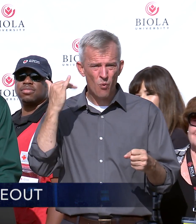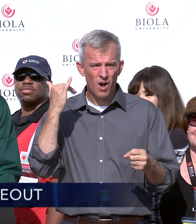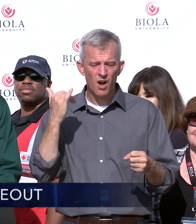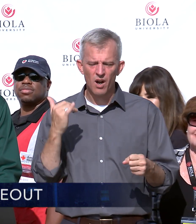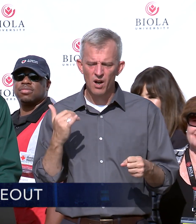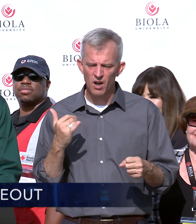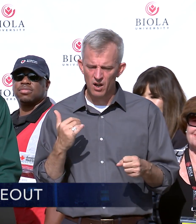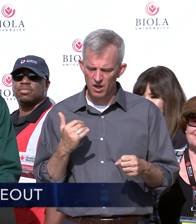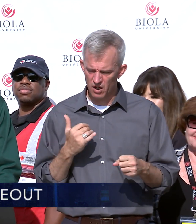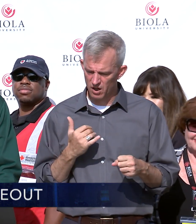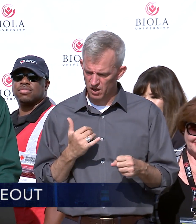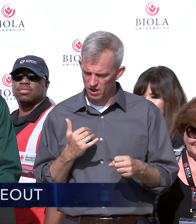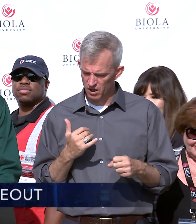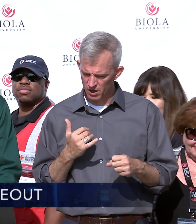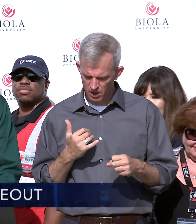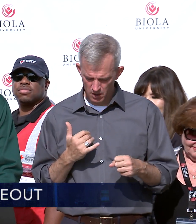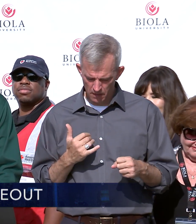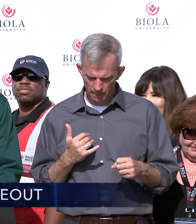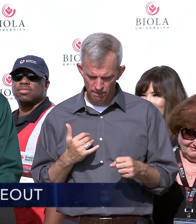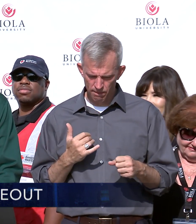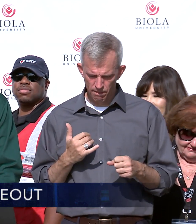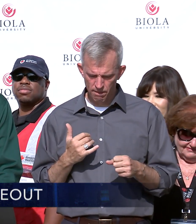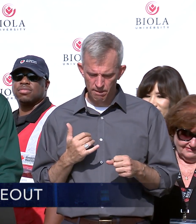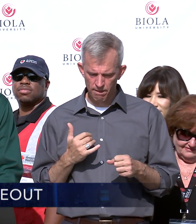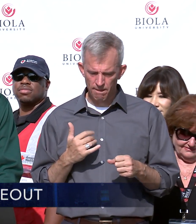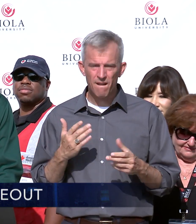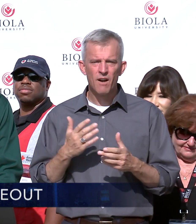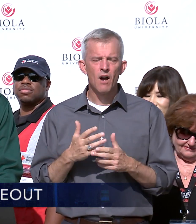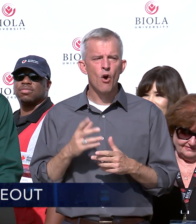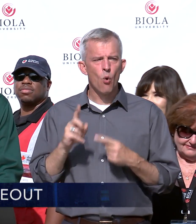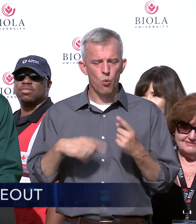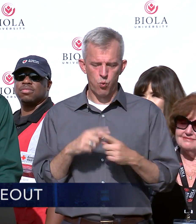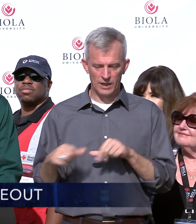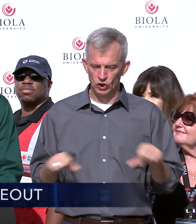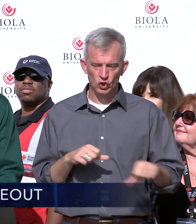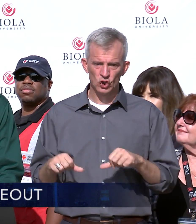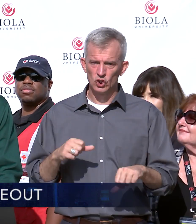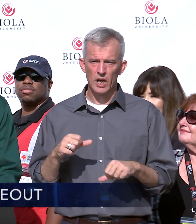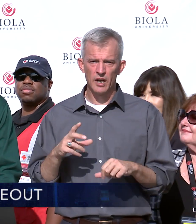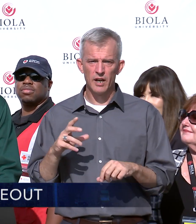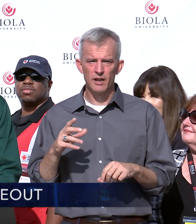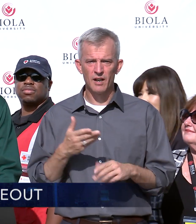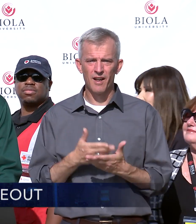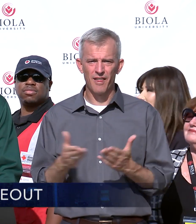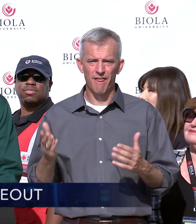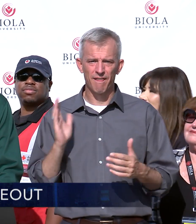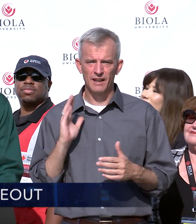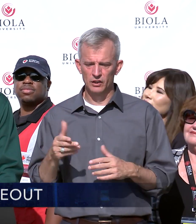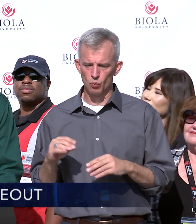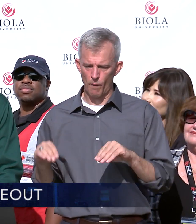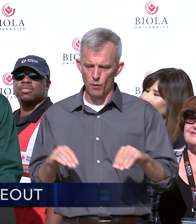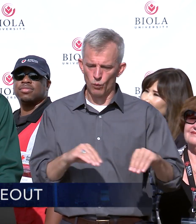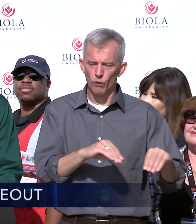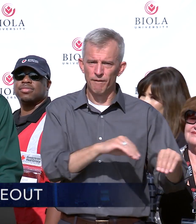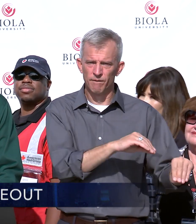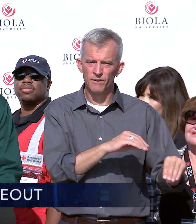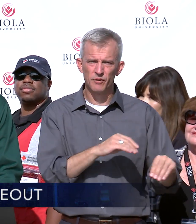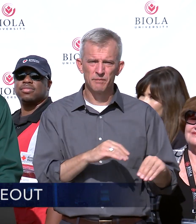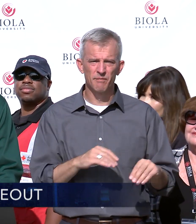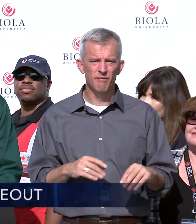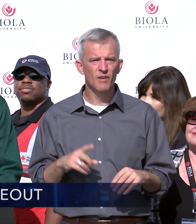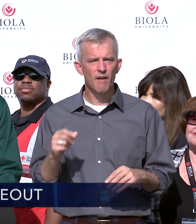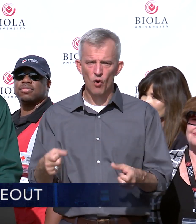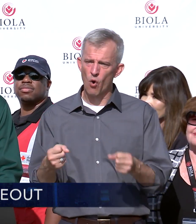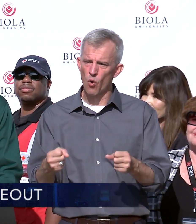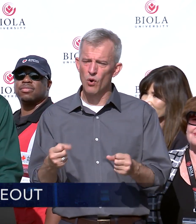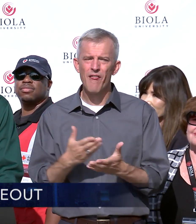eloquent start to the event here today, things will walk away from above you. You need to hold on because things will